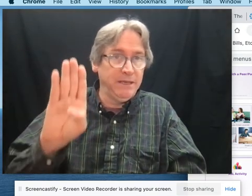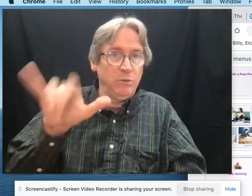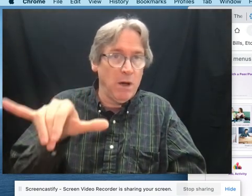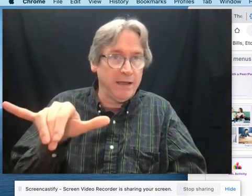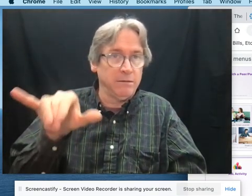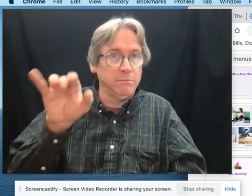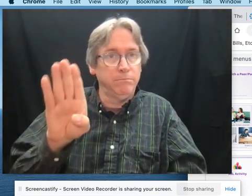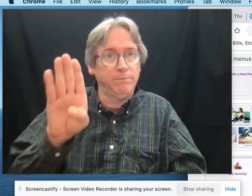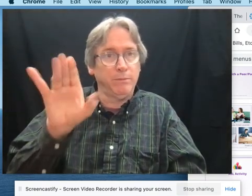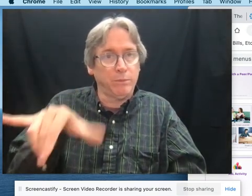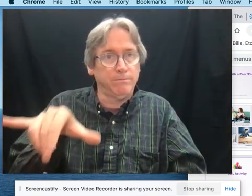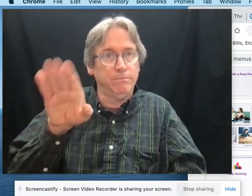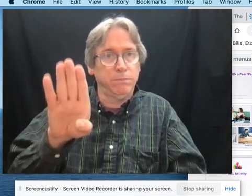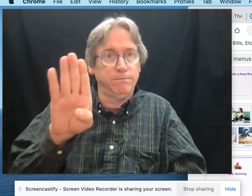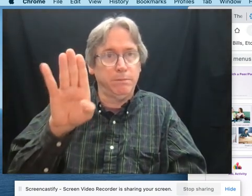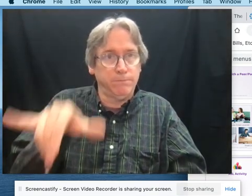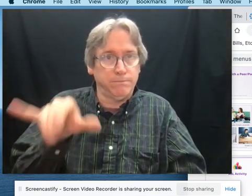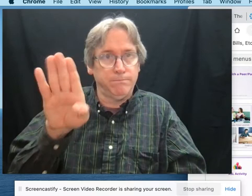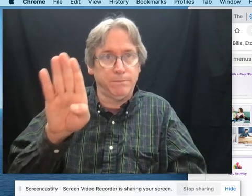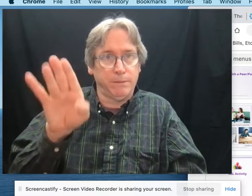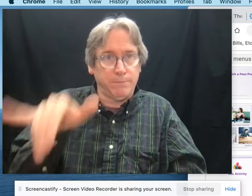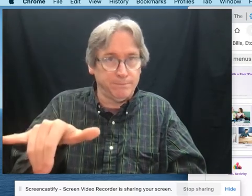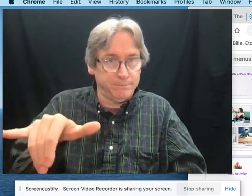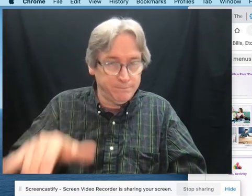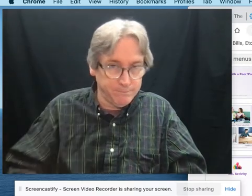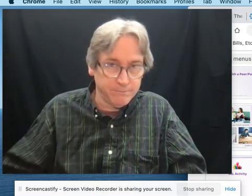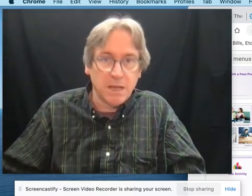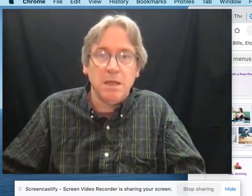b b y but